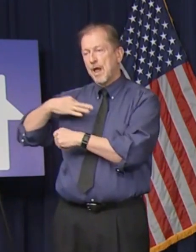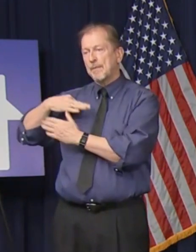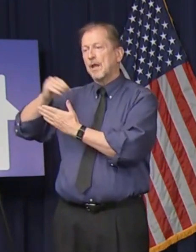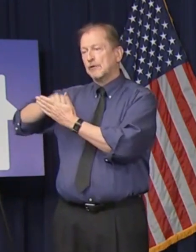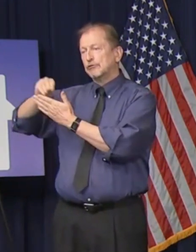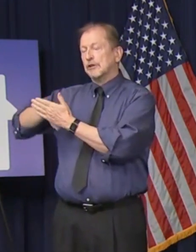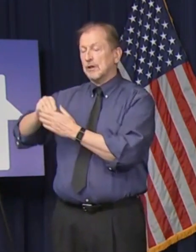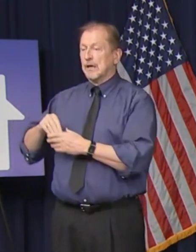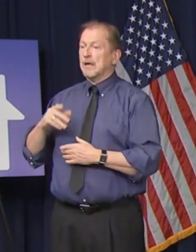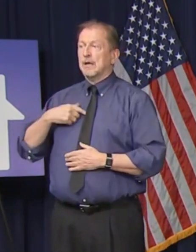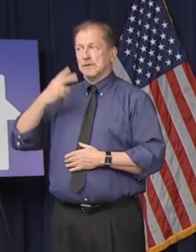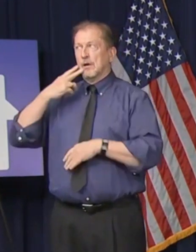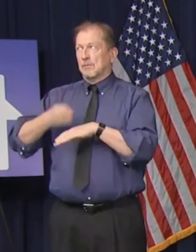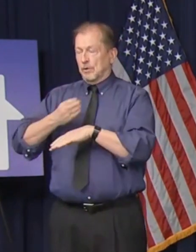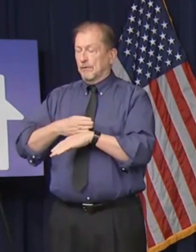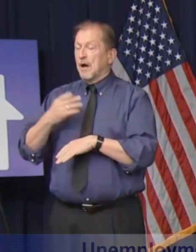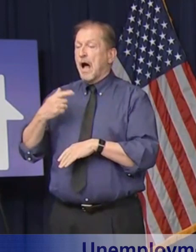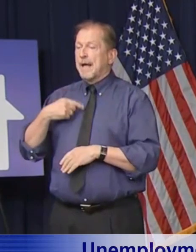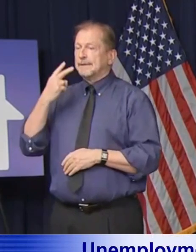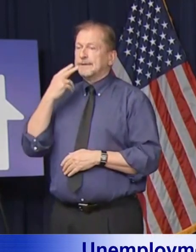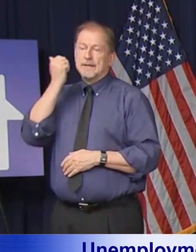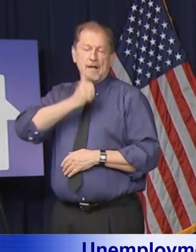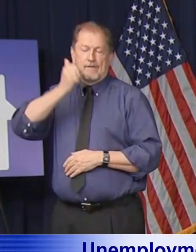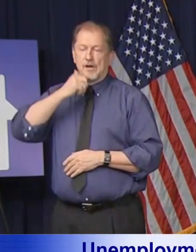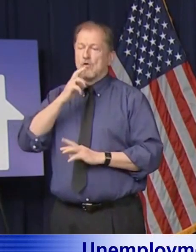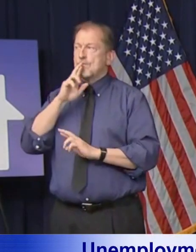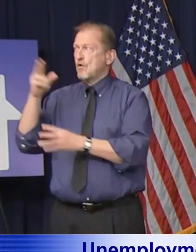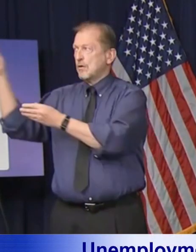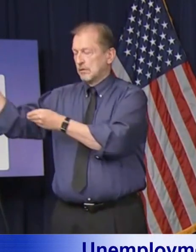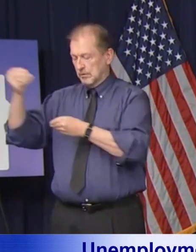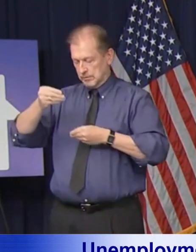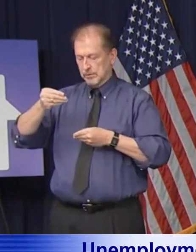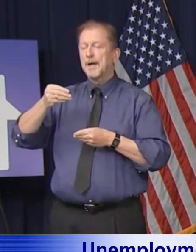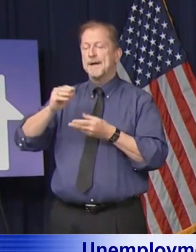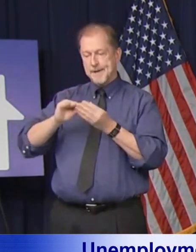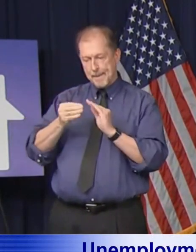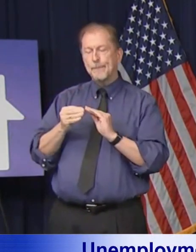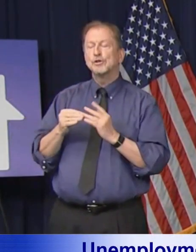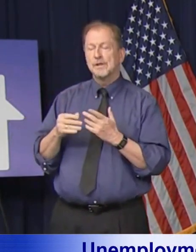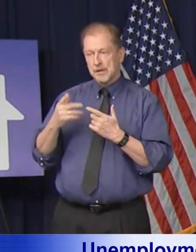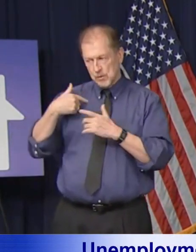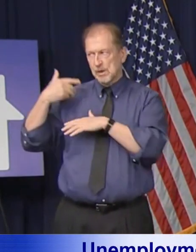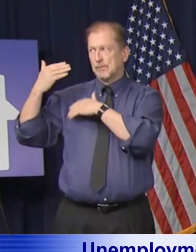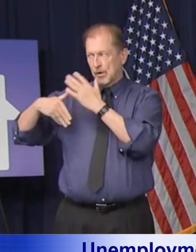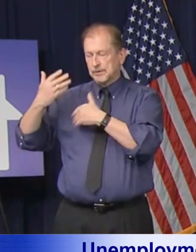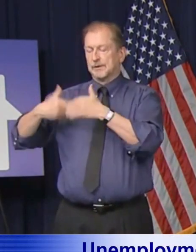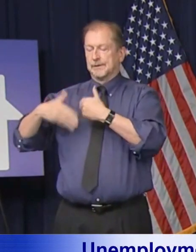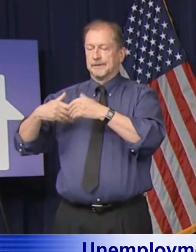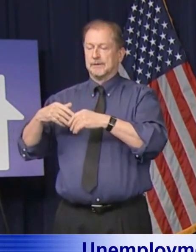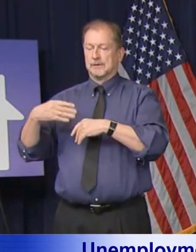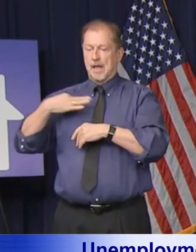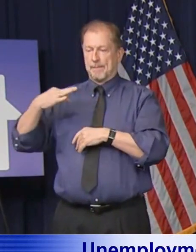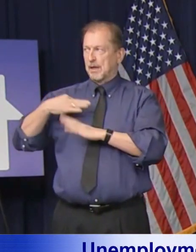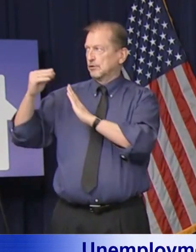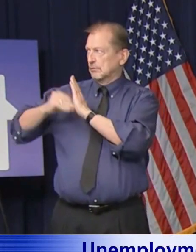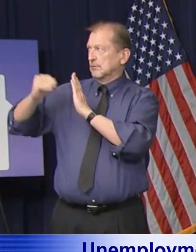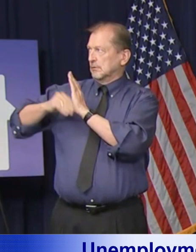improvement. I watch the numbers. I get a report every day, and we are processing,